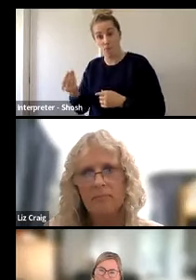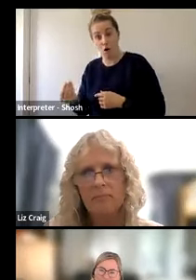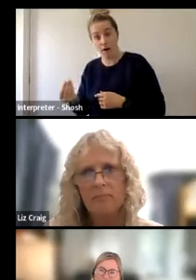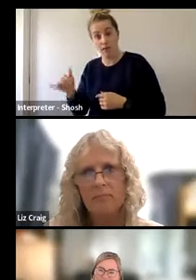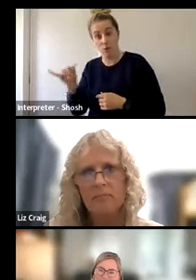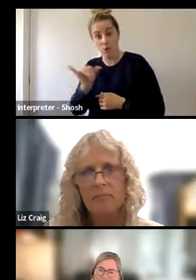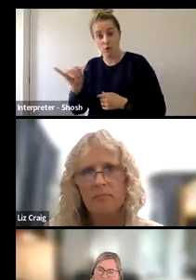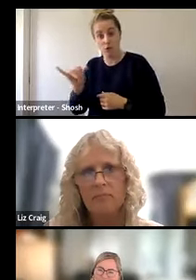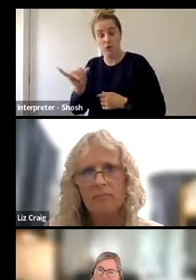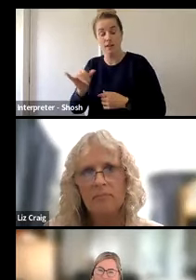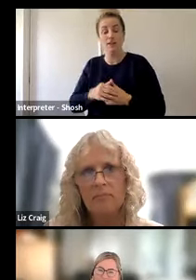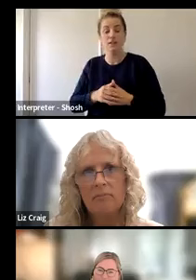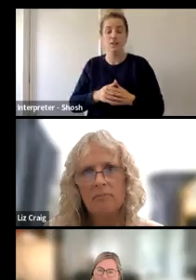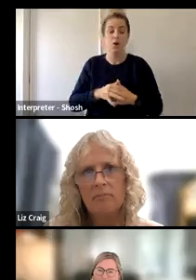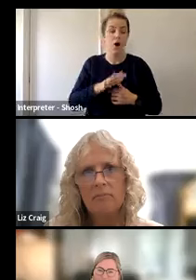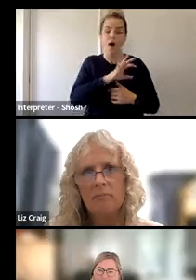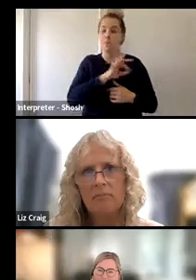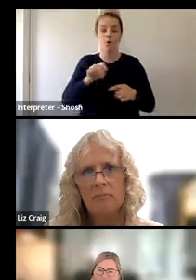think,